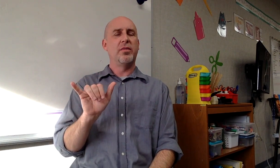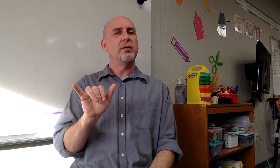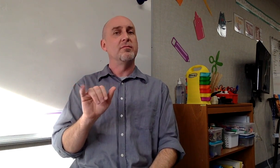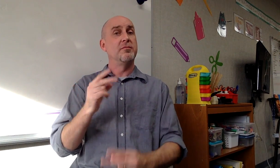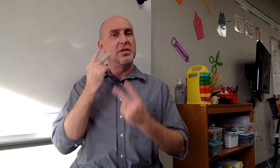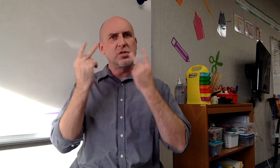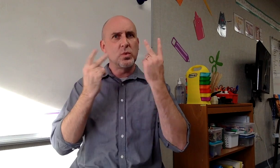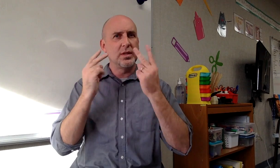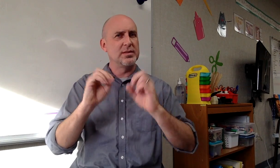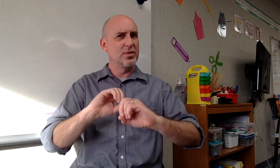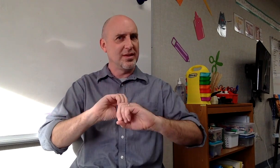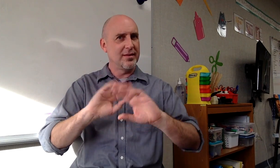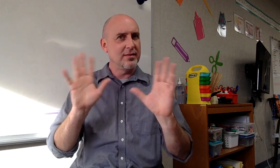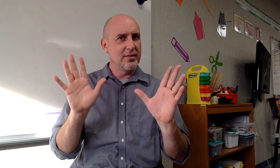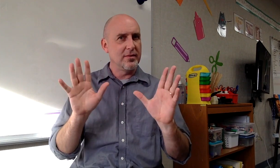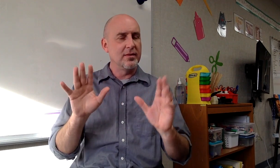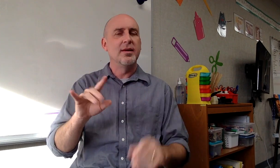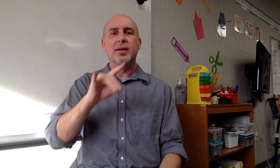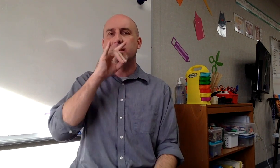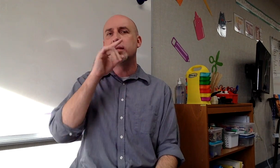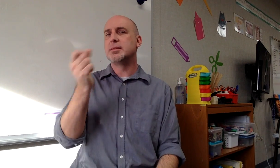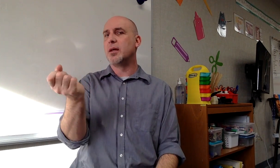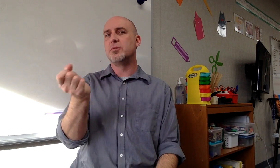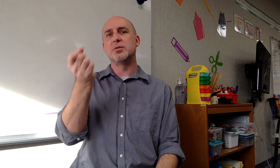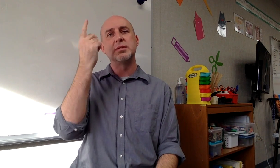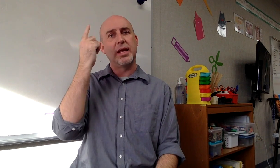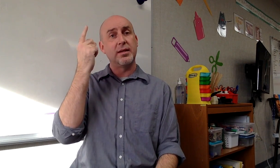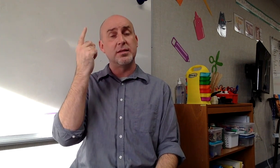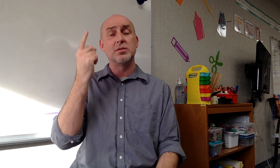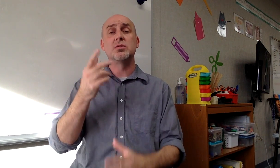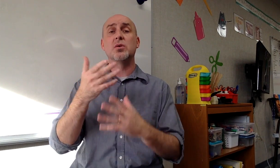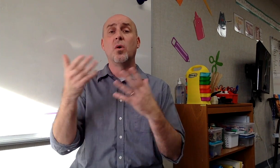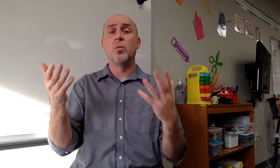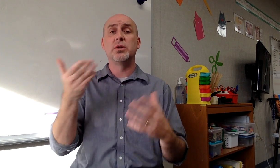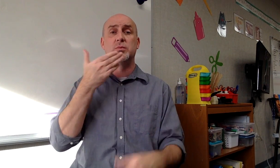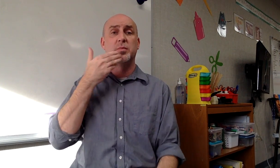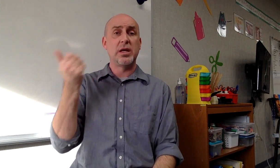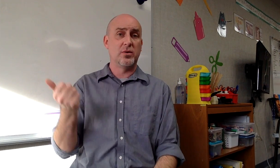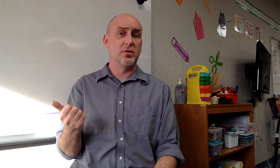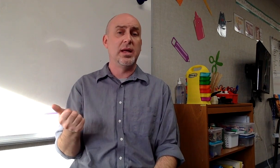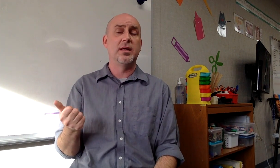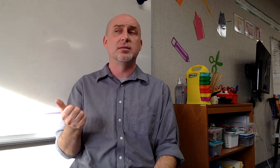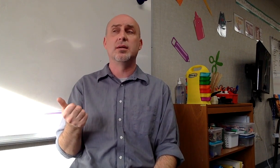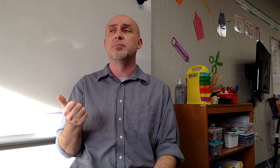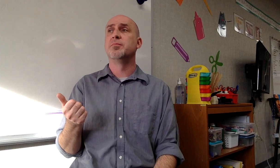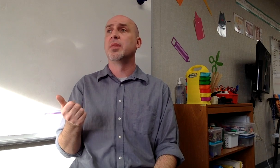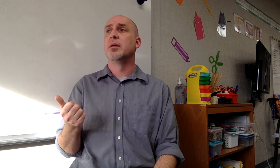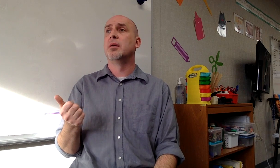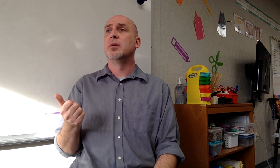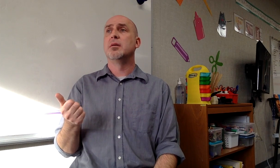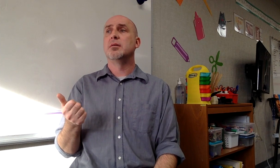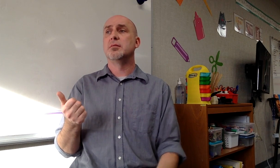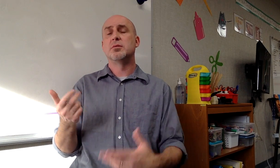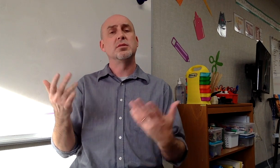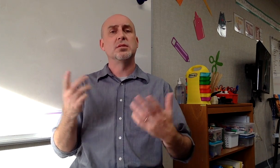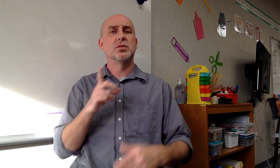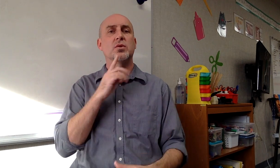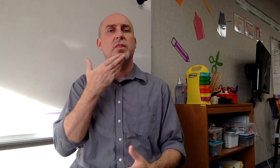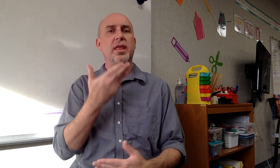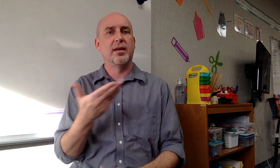that visually is really clear. Kids understand it so much better, and it's a good thing.